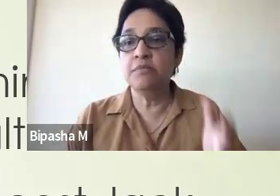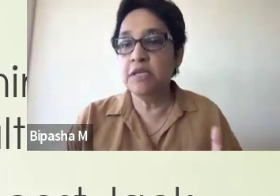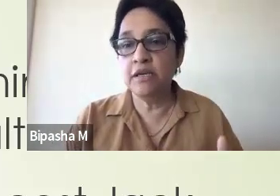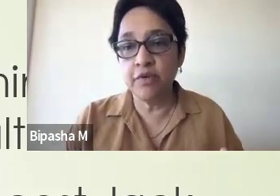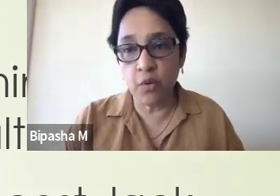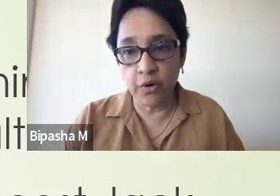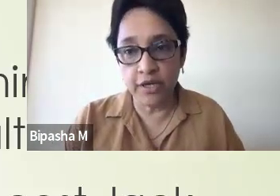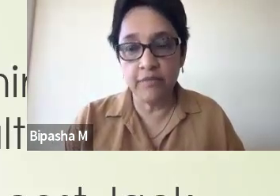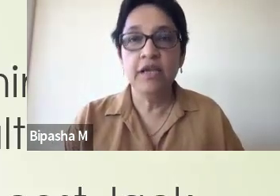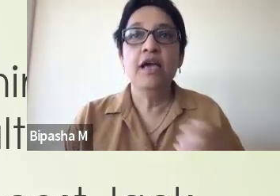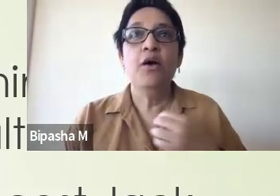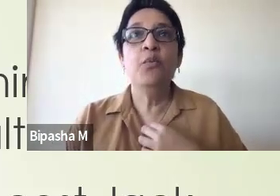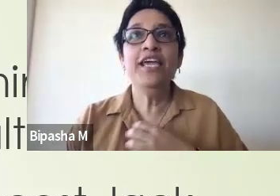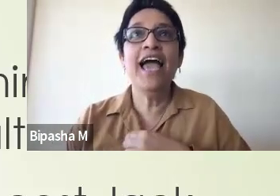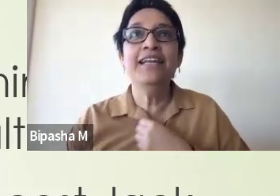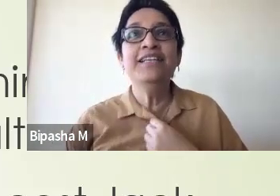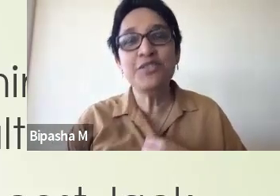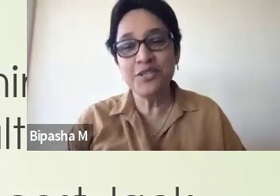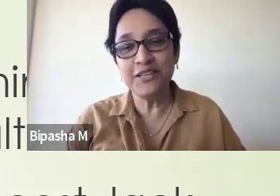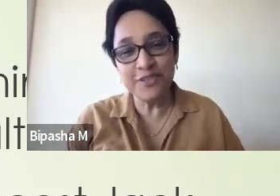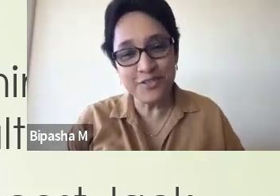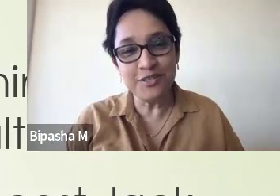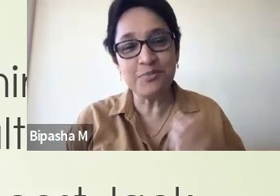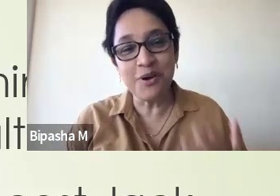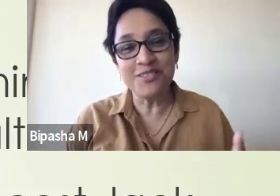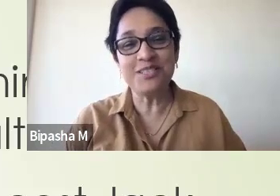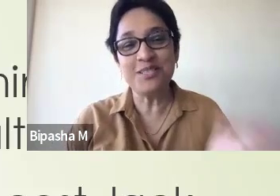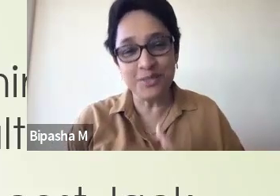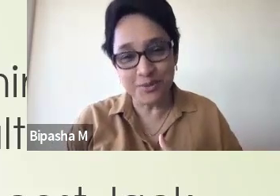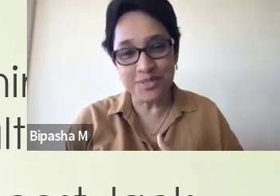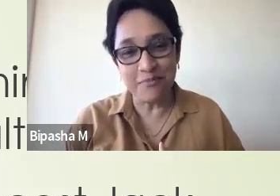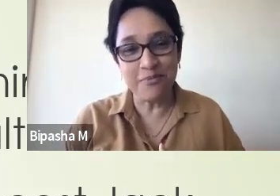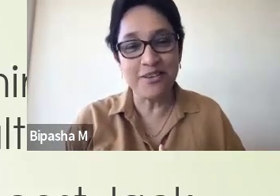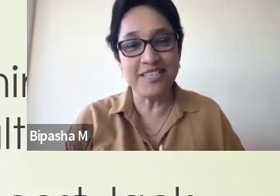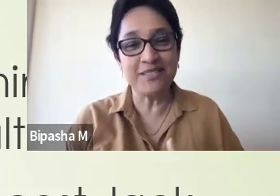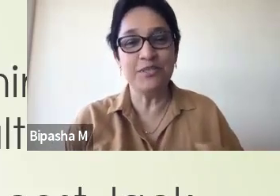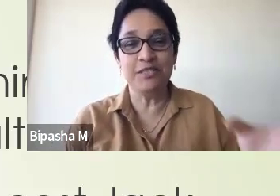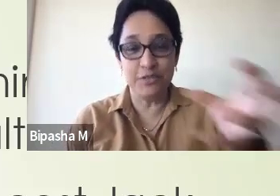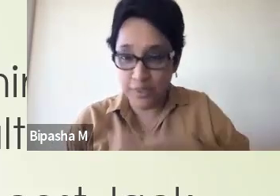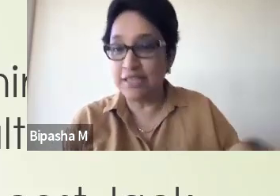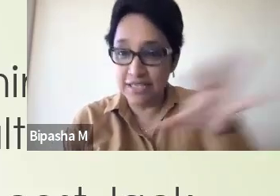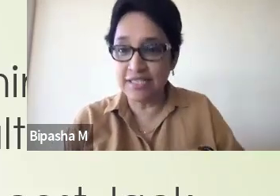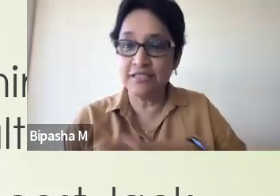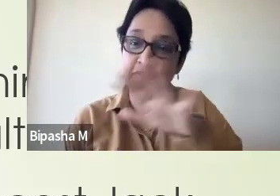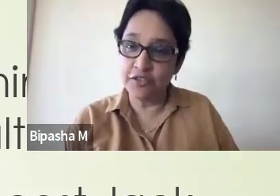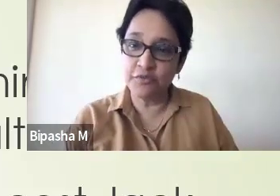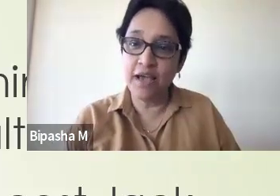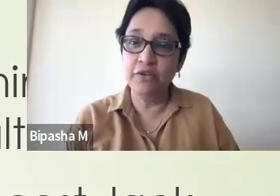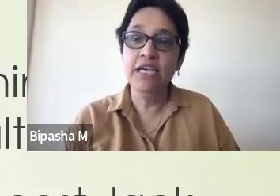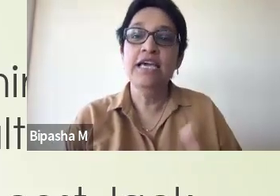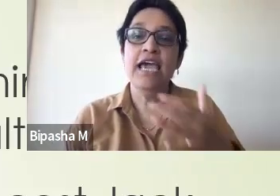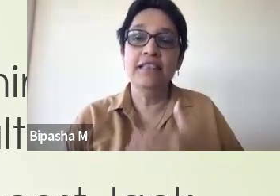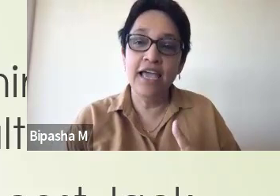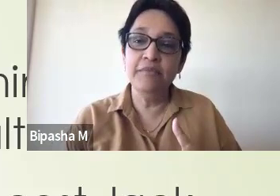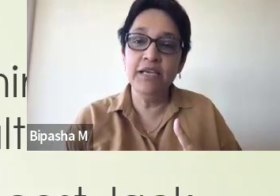or submitting we had initially envisioned this project as a two-step process, which is doing this as the first